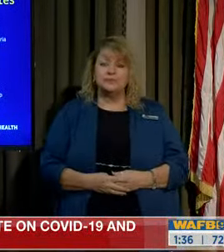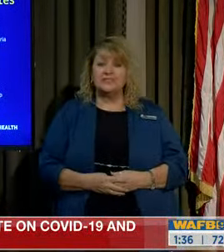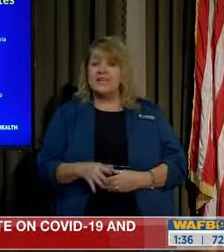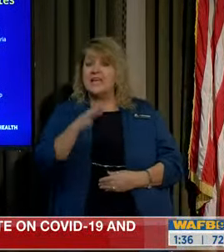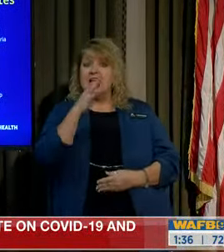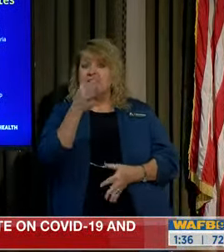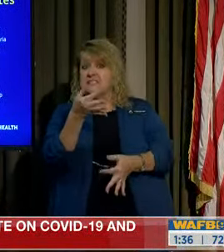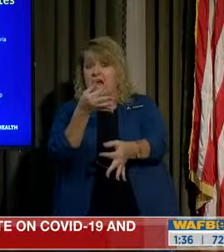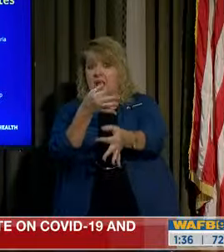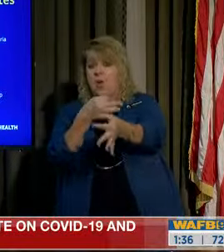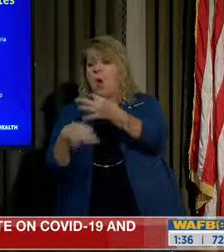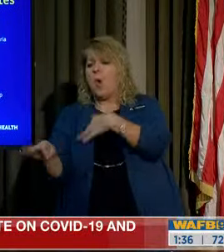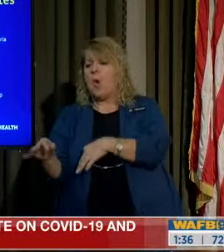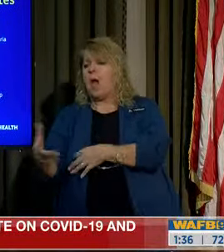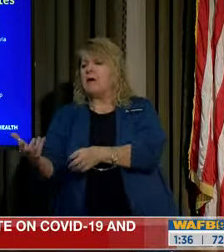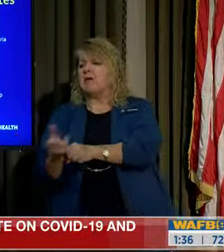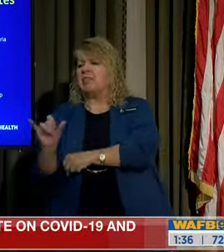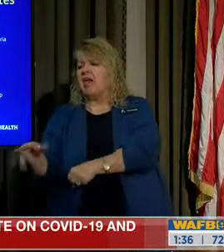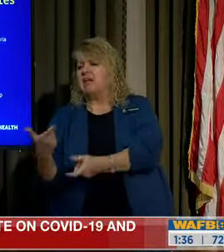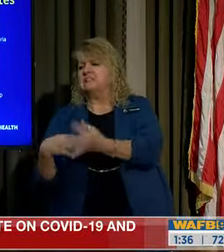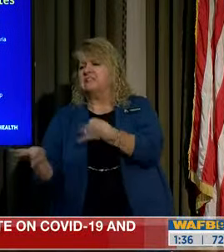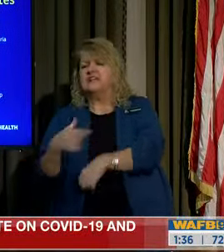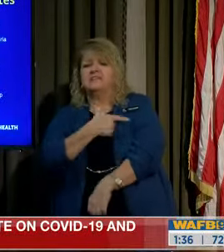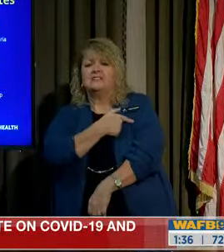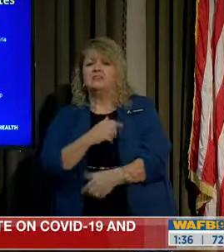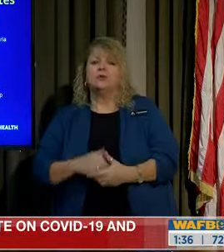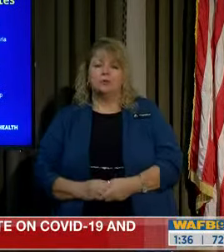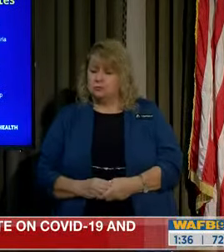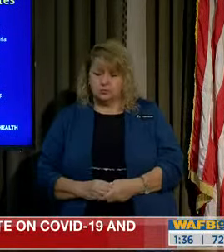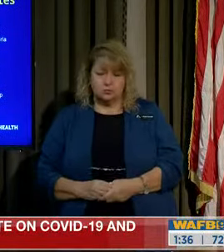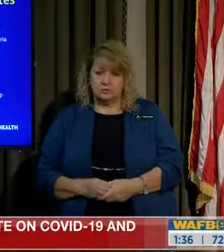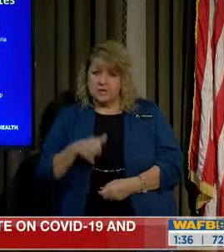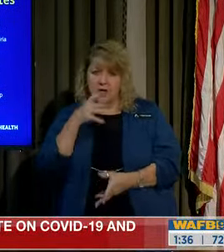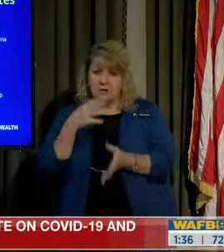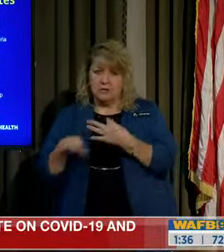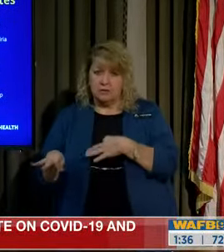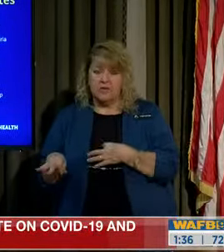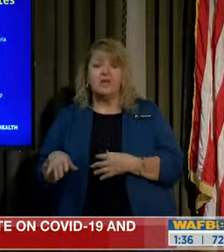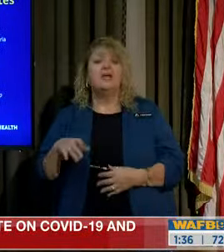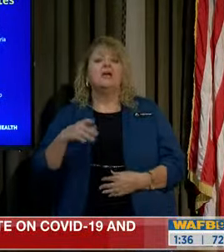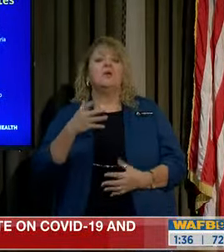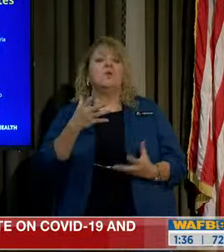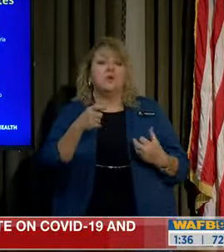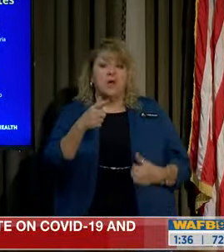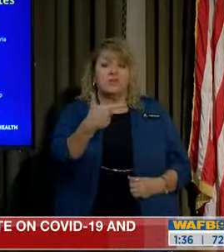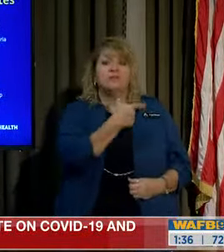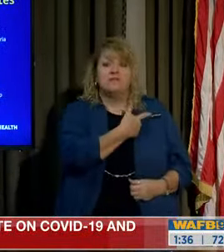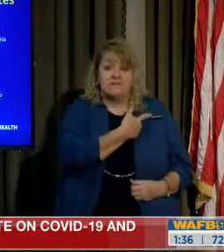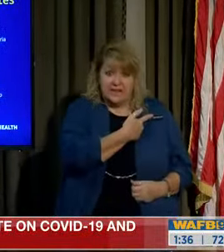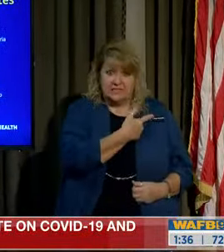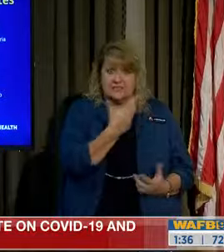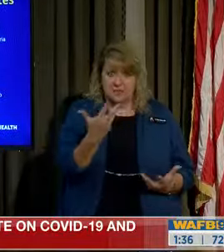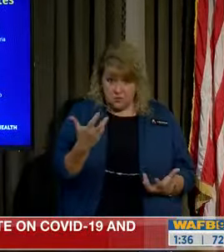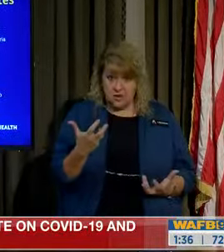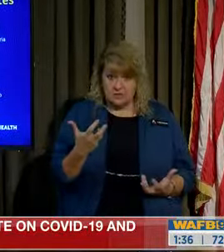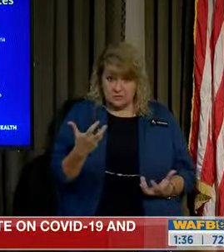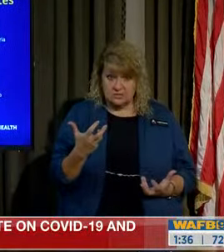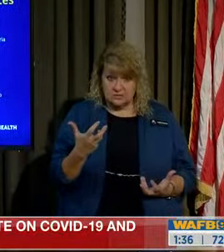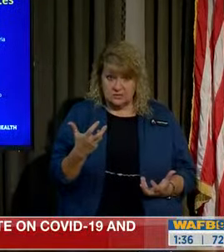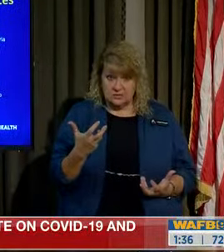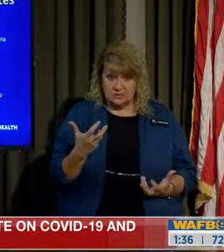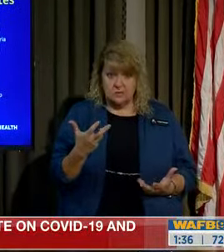substitute for the vaccine by any means. We want people to get vaccinated. But if you are positive, they can increase your chance of staying